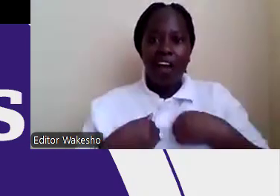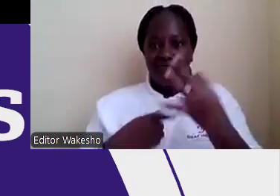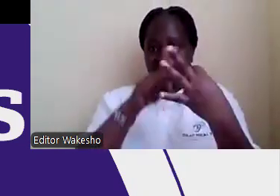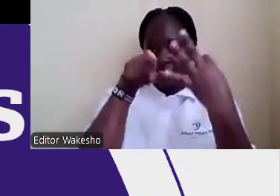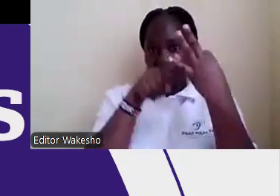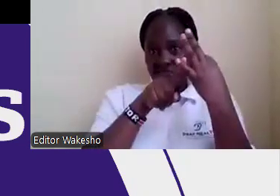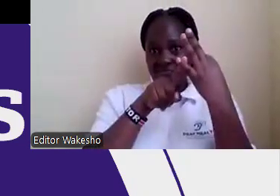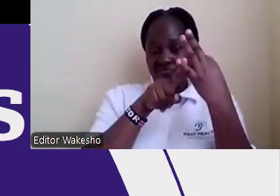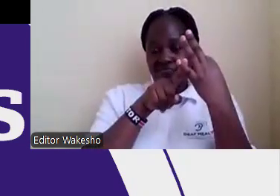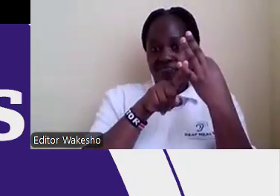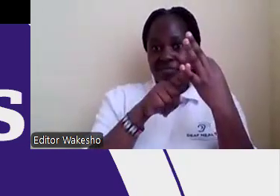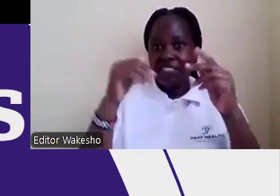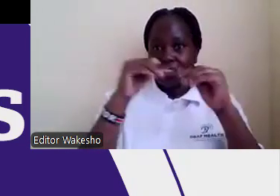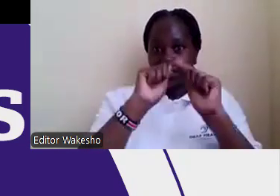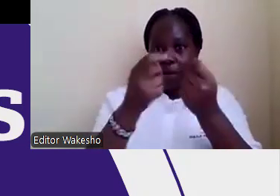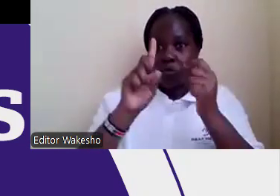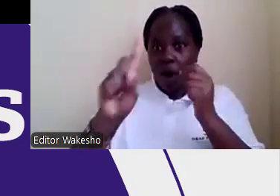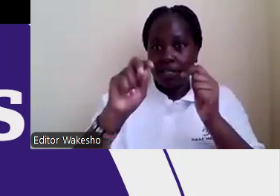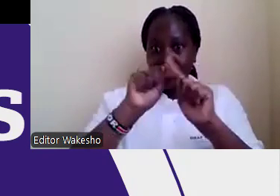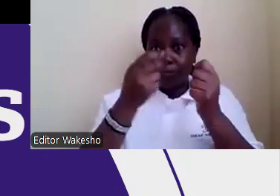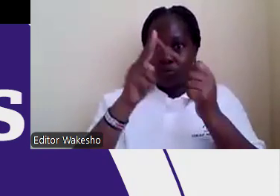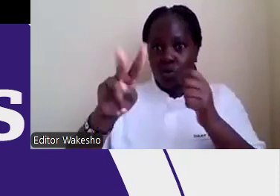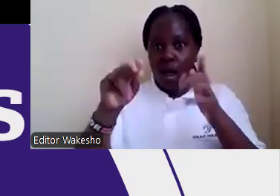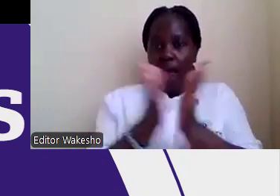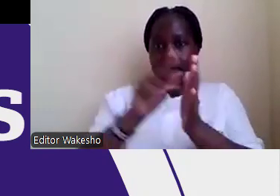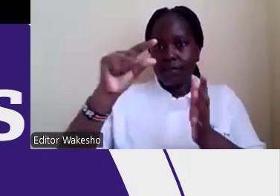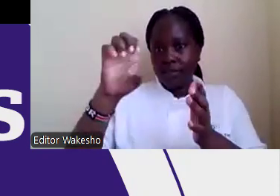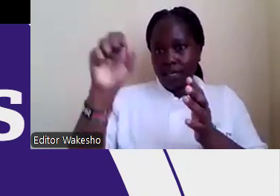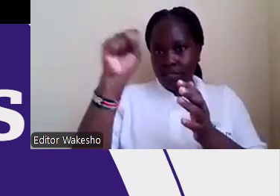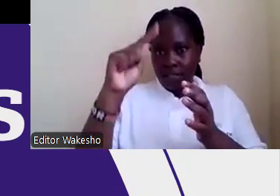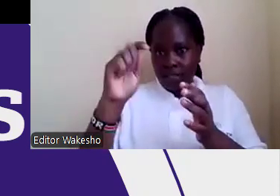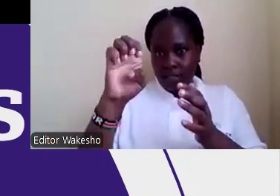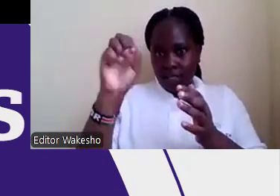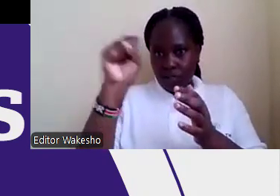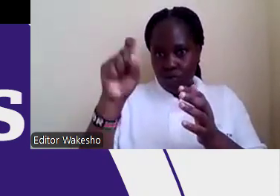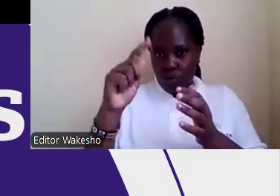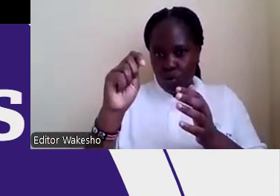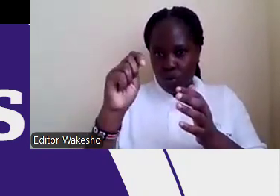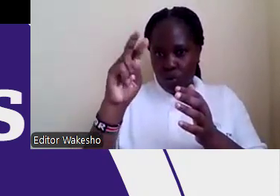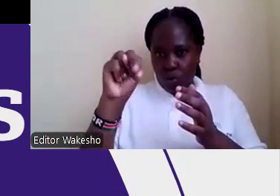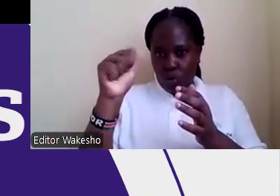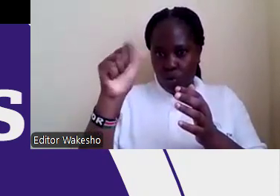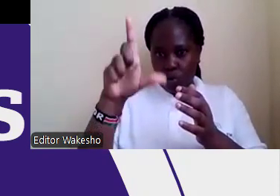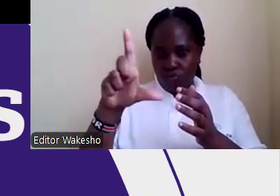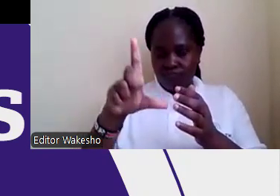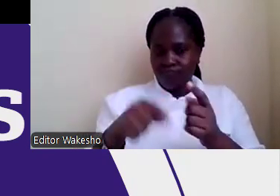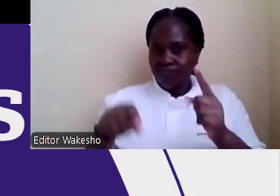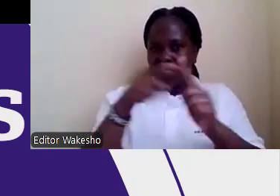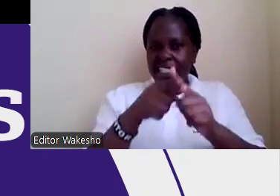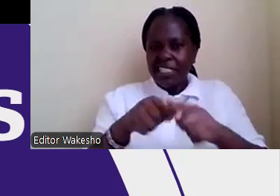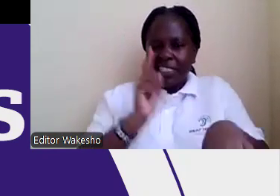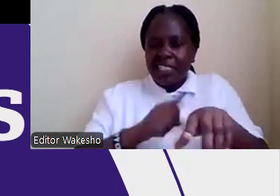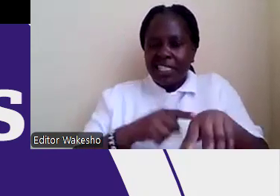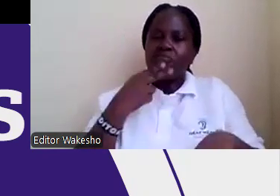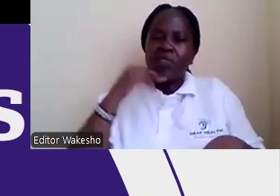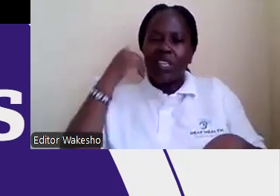gestational. We're going to be able to recognize some of the common signs and symptoms. We're going to understand the causes